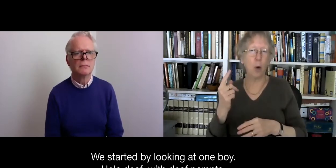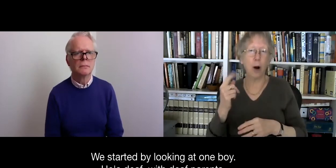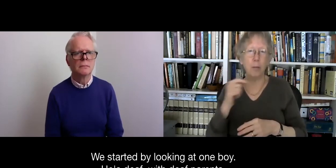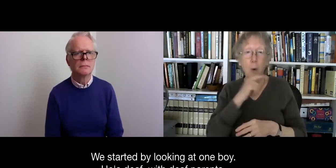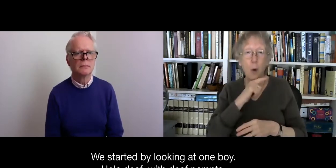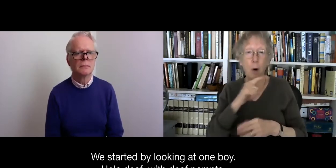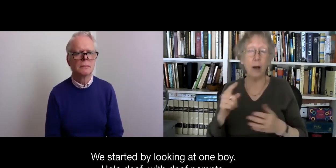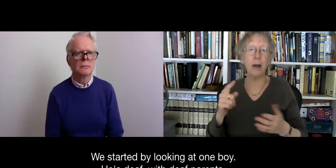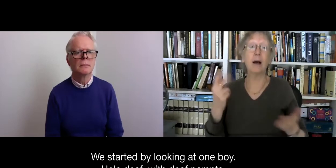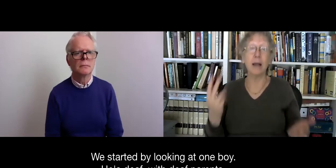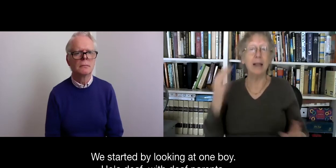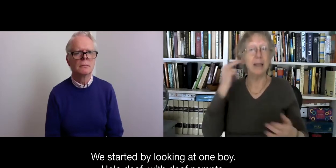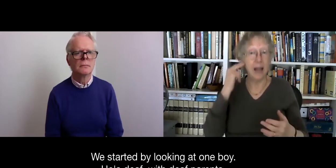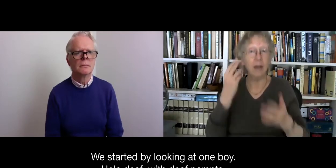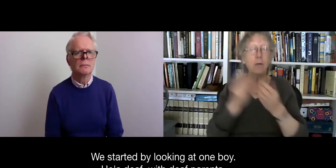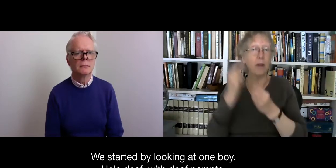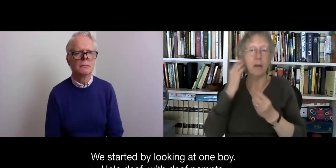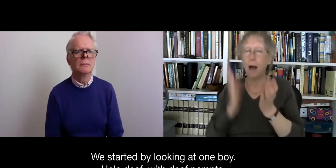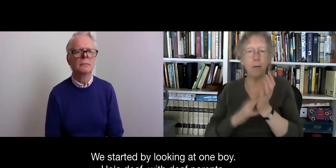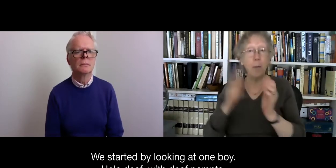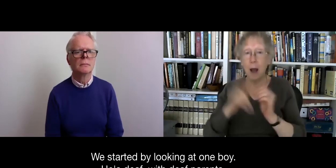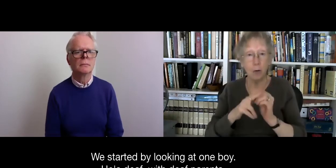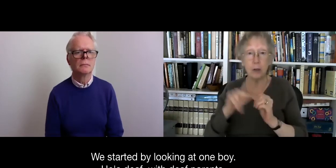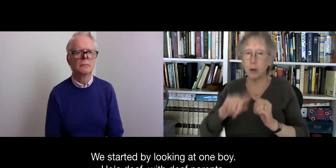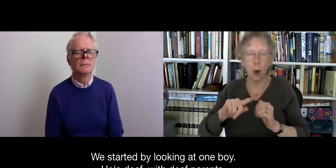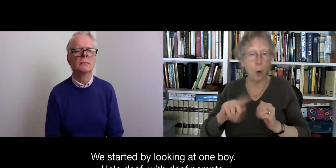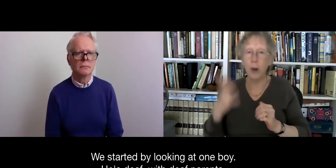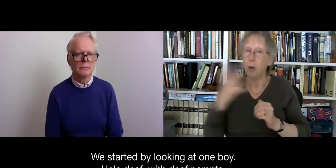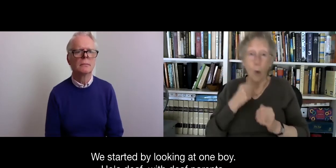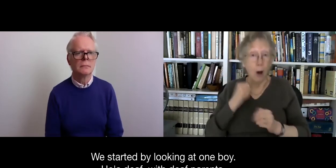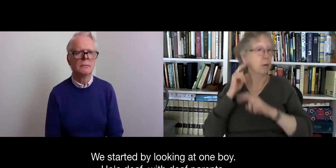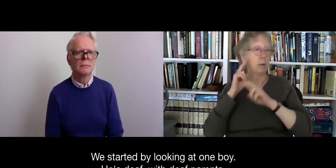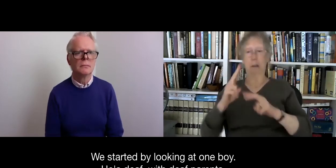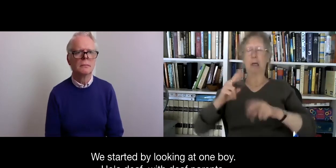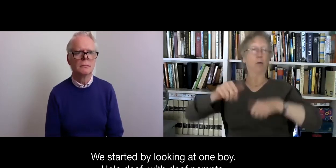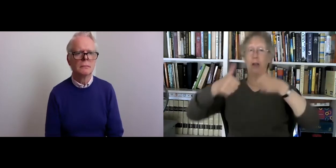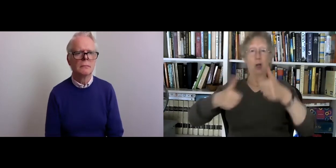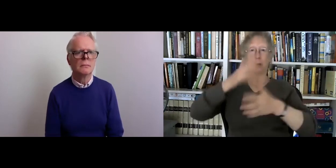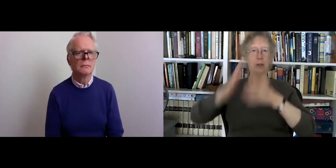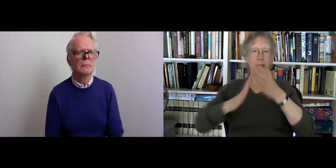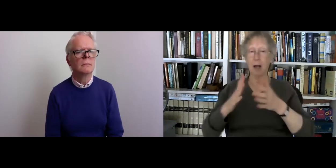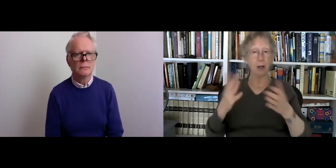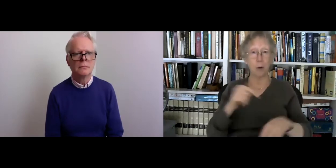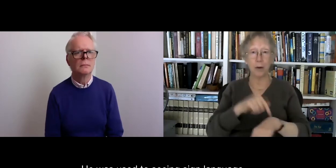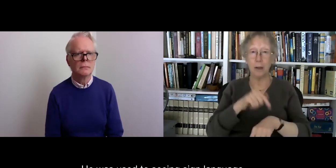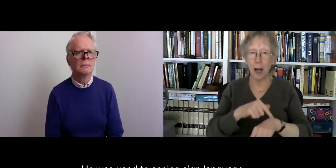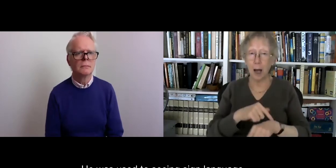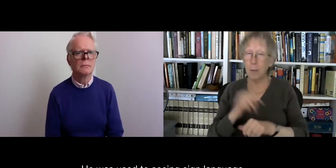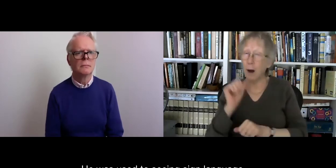So we started by looking at one boy. He's deaf, with deaf parents, so he was used to